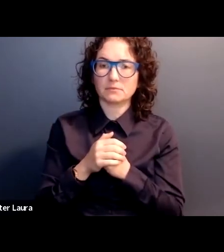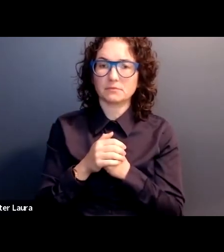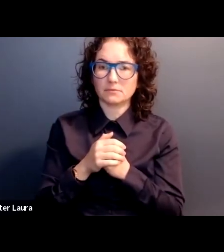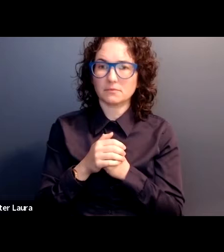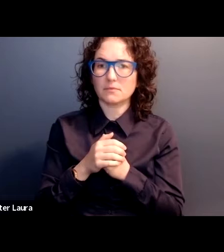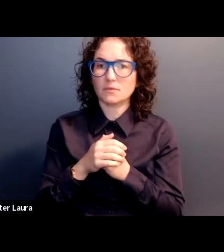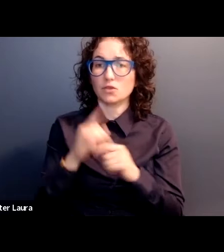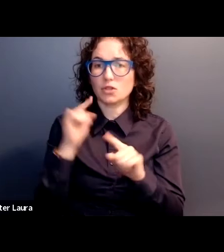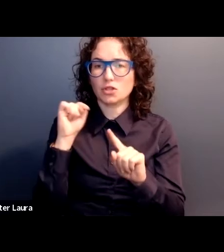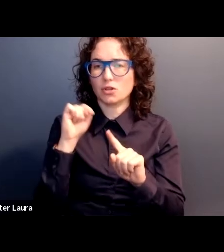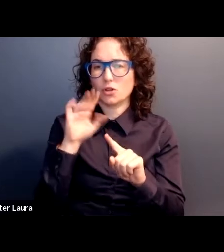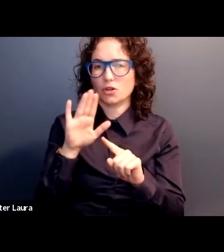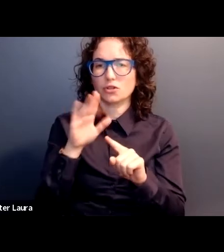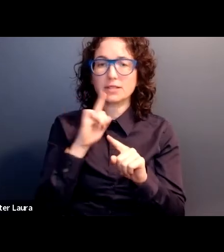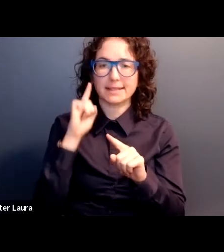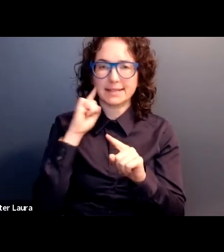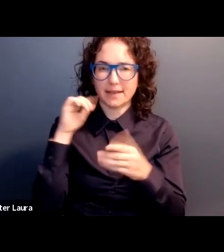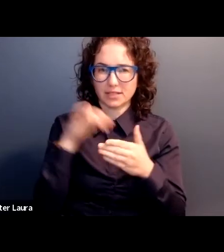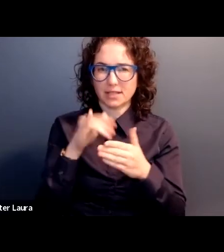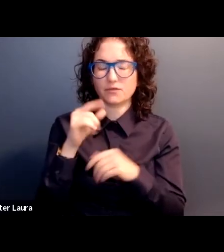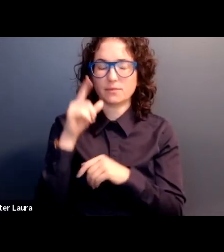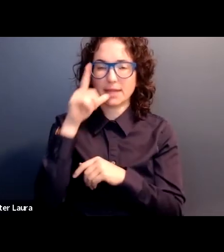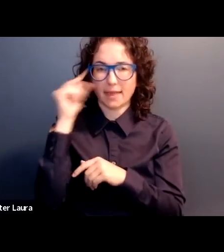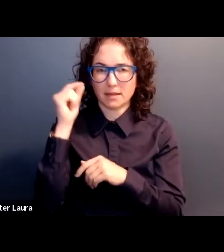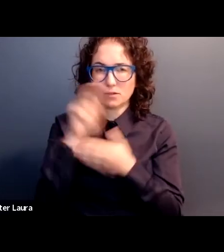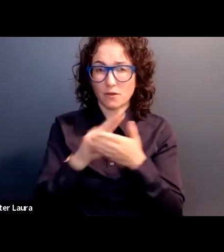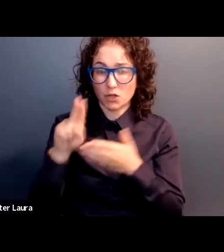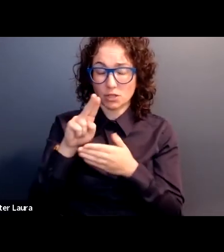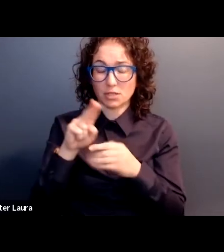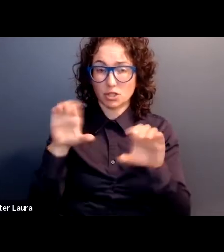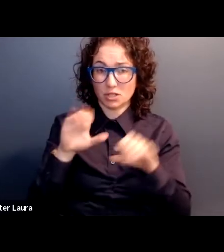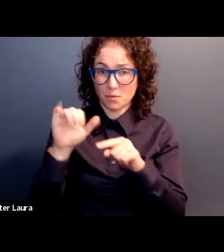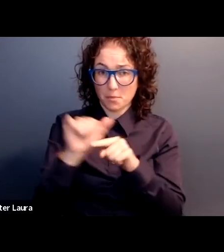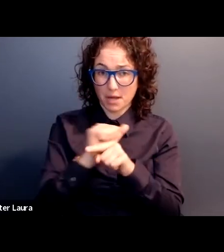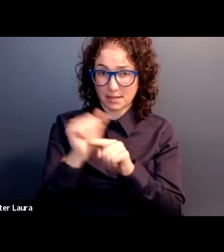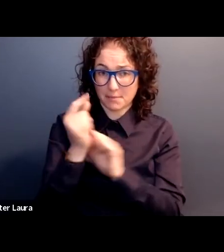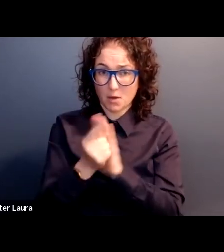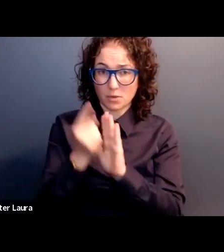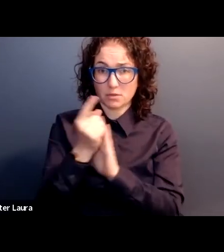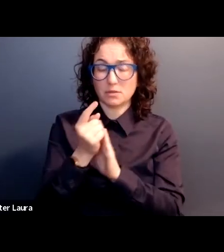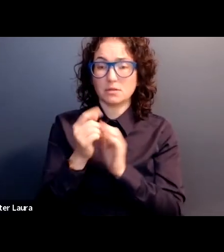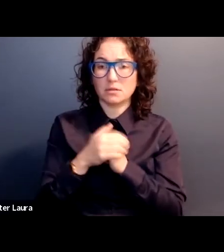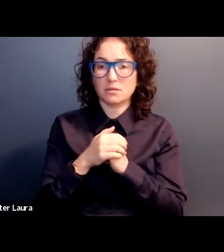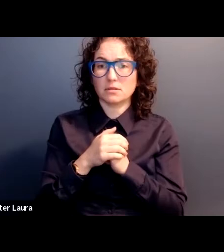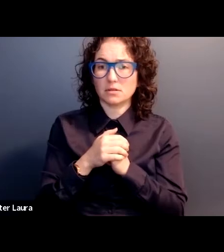in deaf studies from Gallaudet University. She completed her practicum